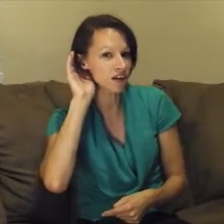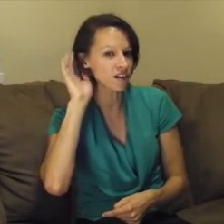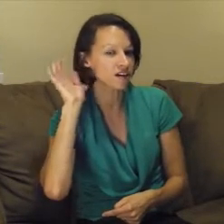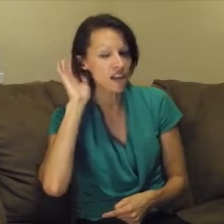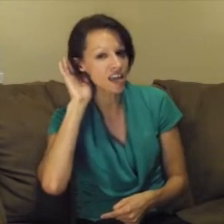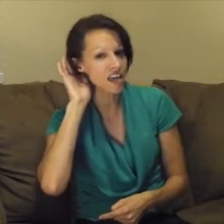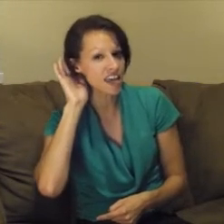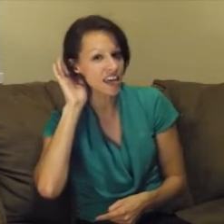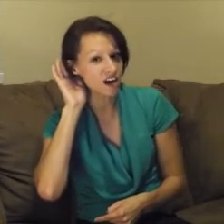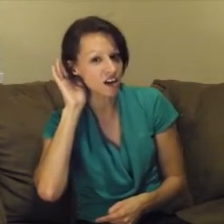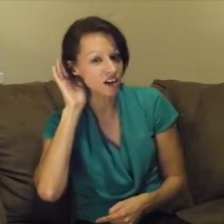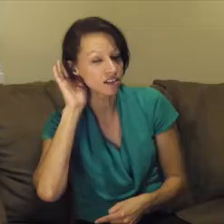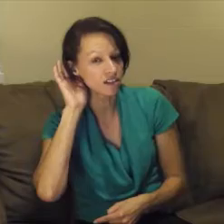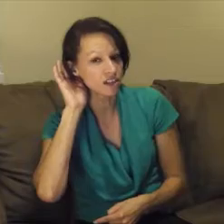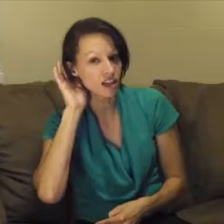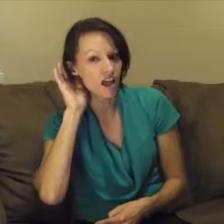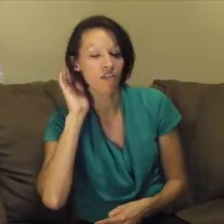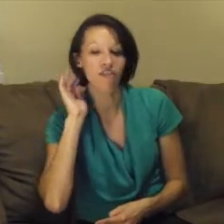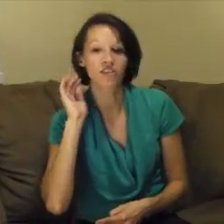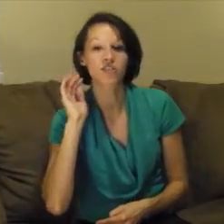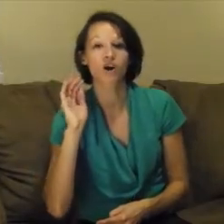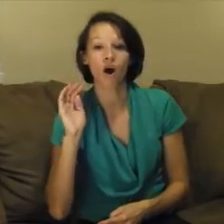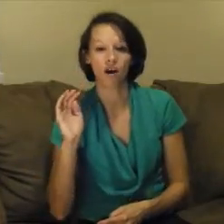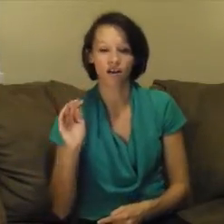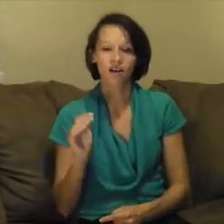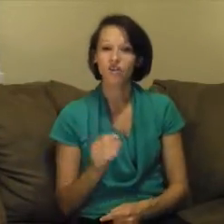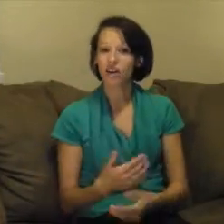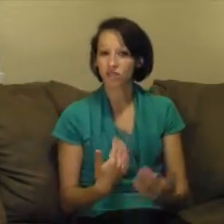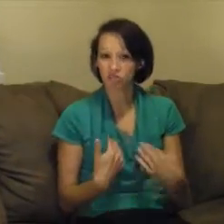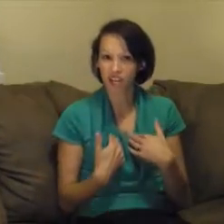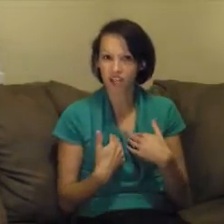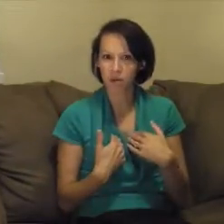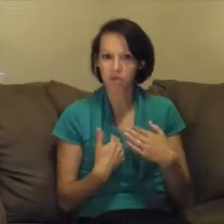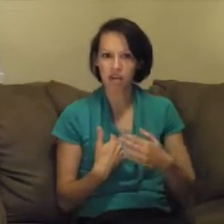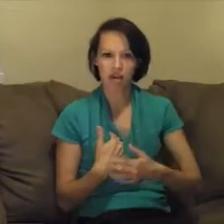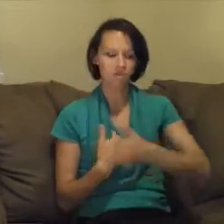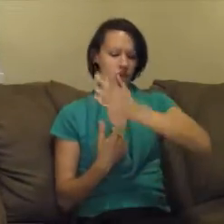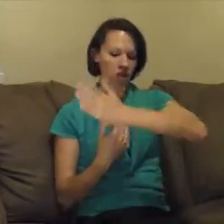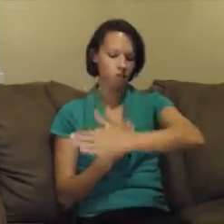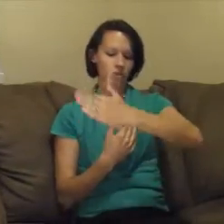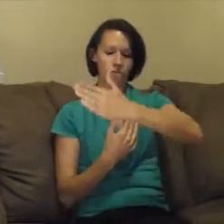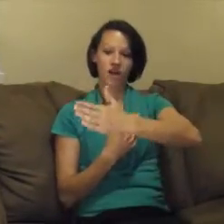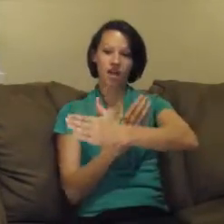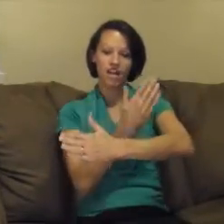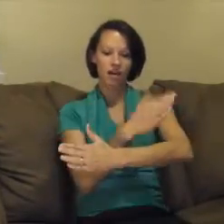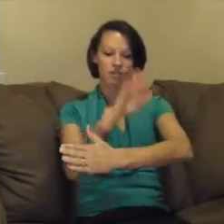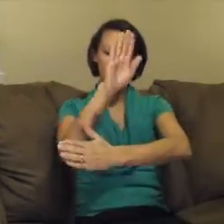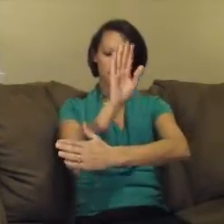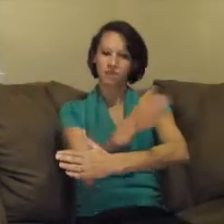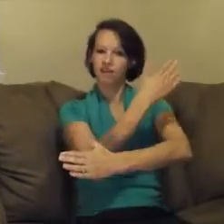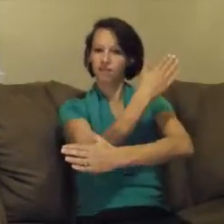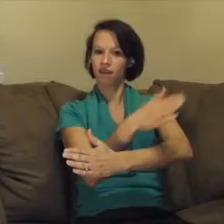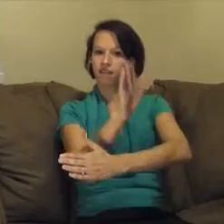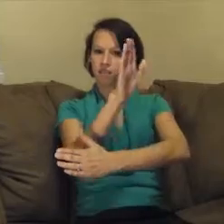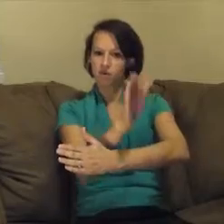ear. Hear the song. You get to pretend to be me. You put your one hand out and you pretend to lead the